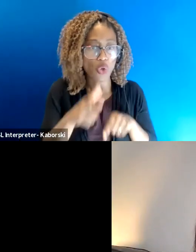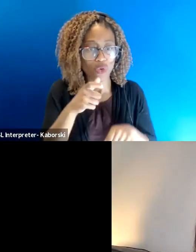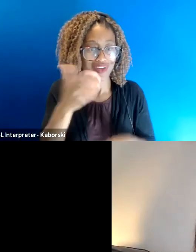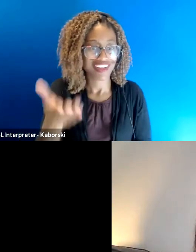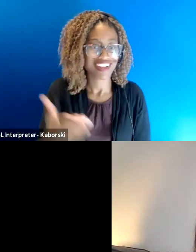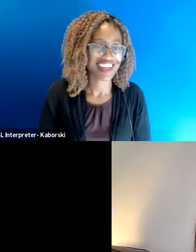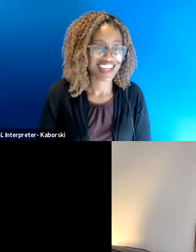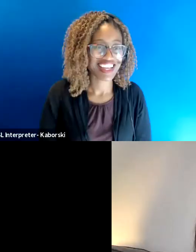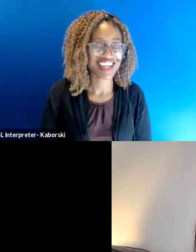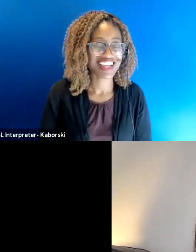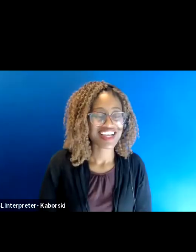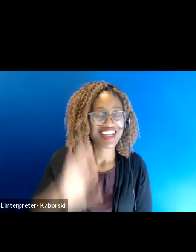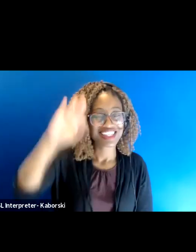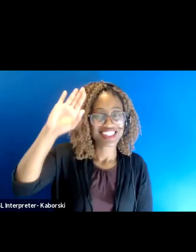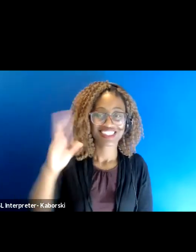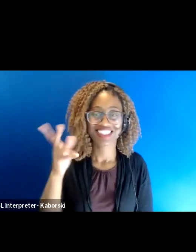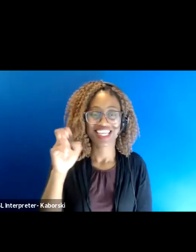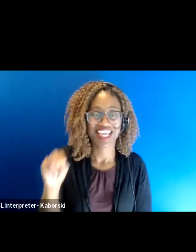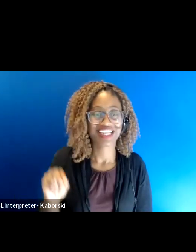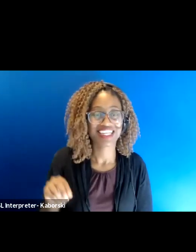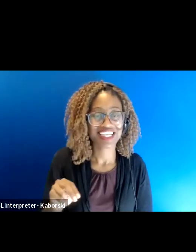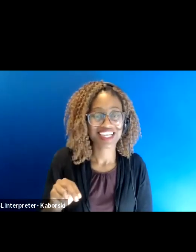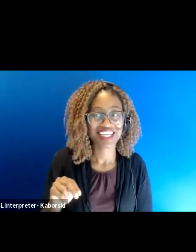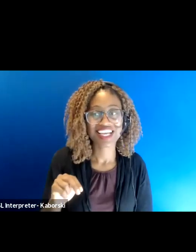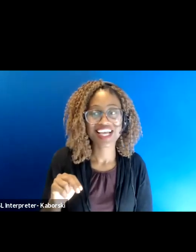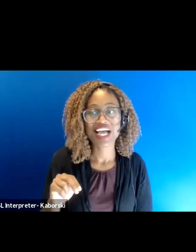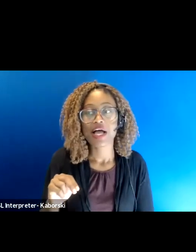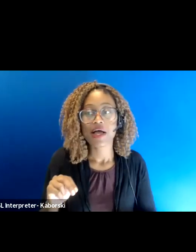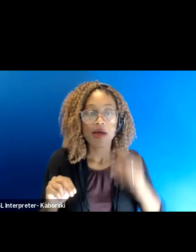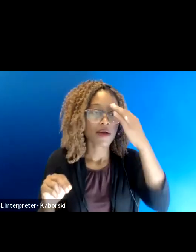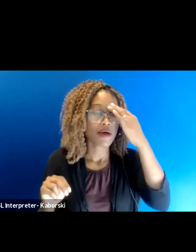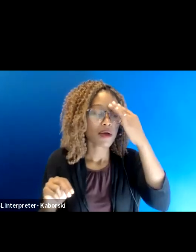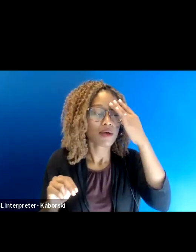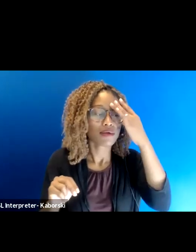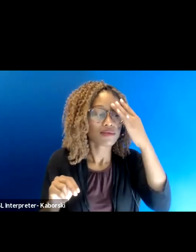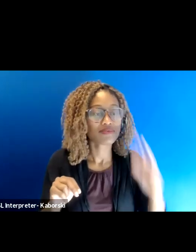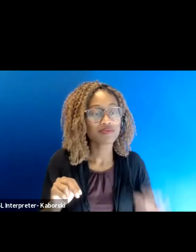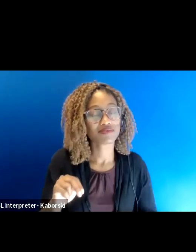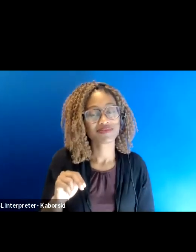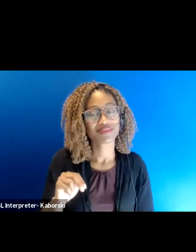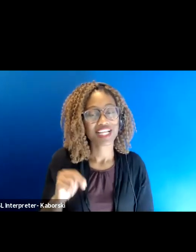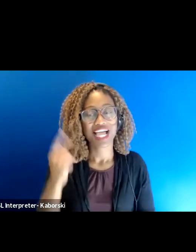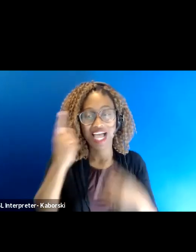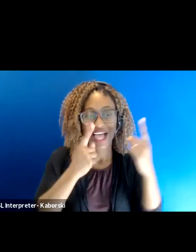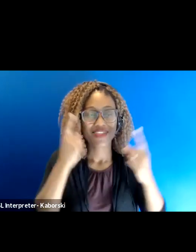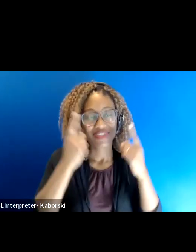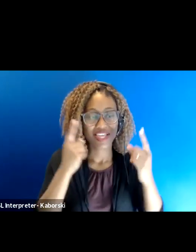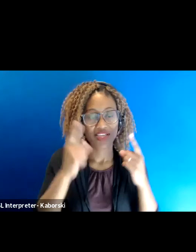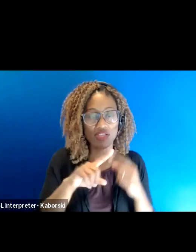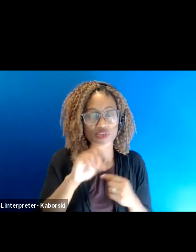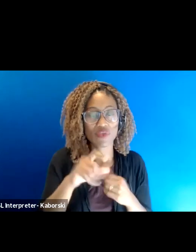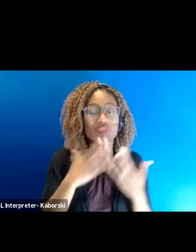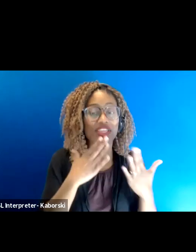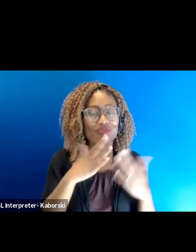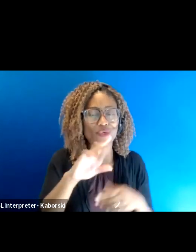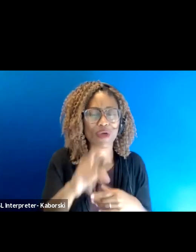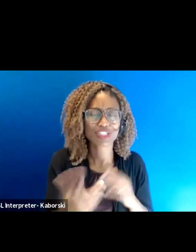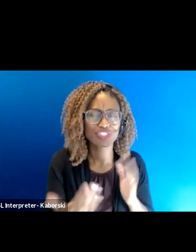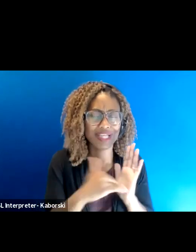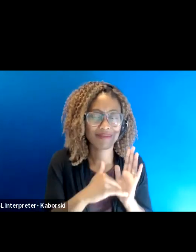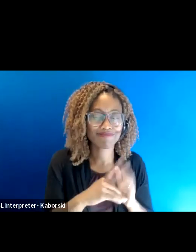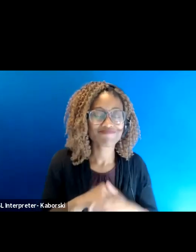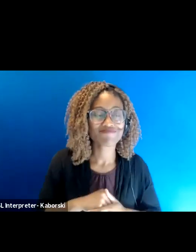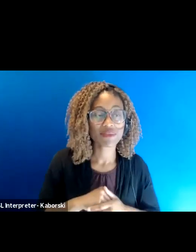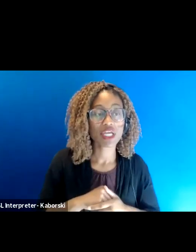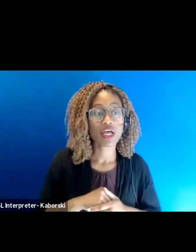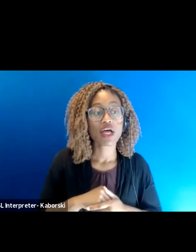This is Ken. So I think, and I actually thank you for the question again. So